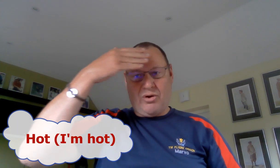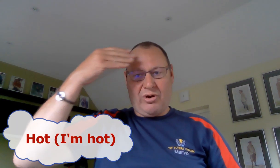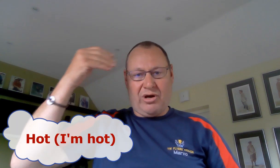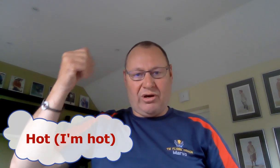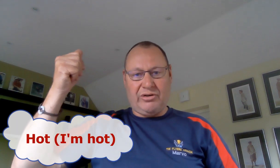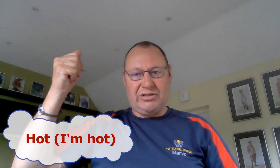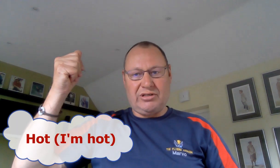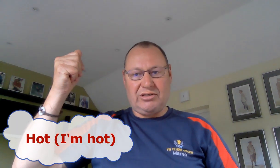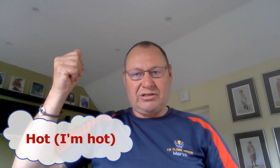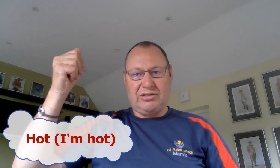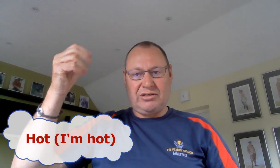Hot.